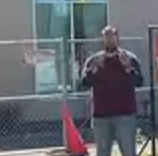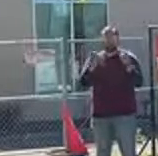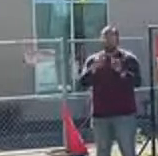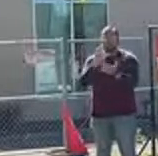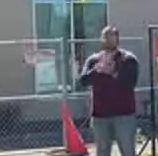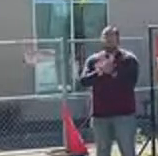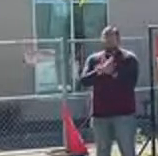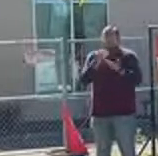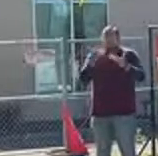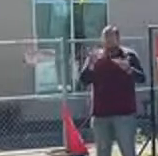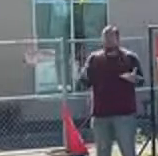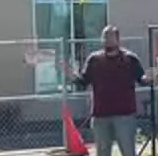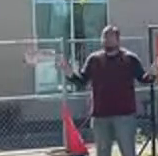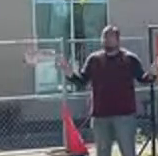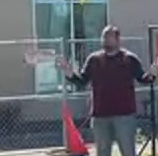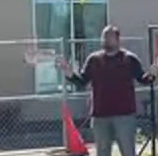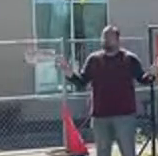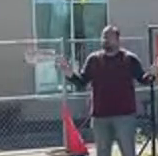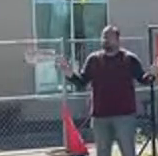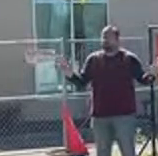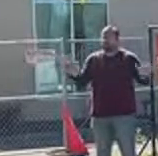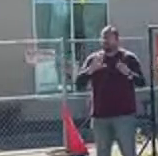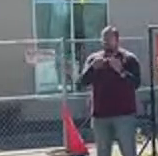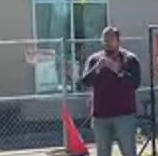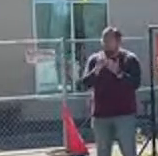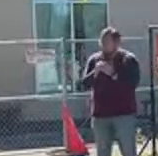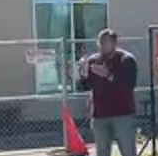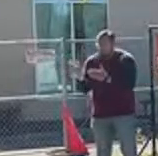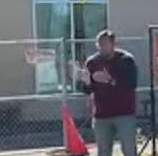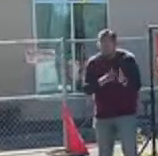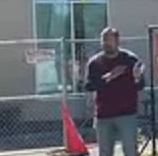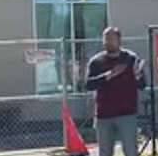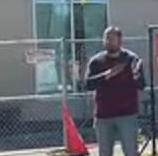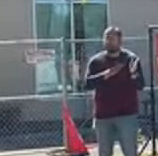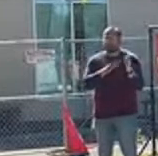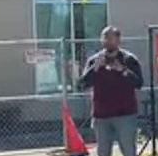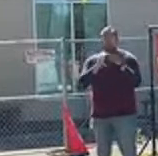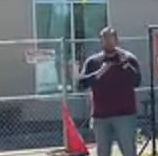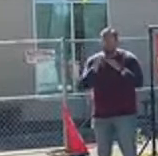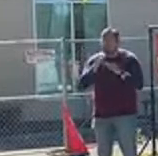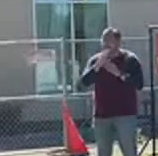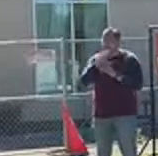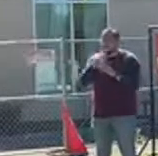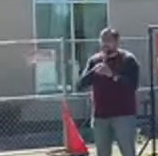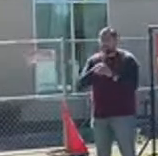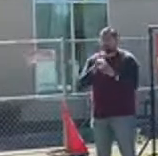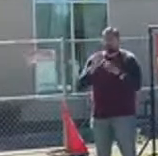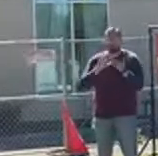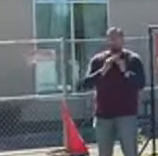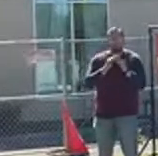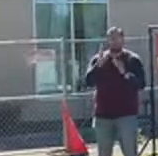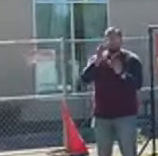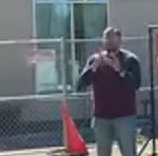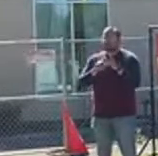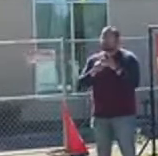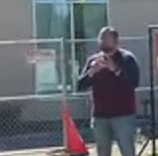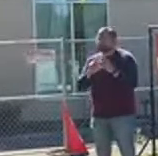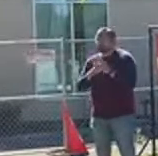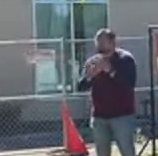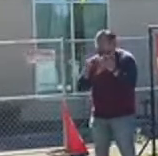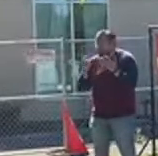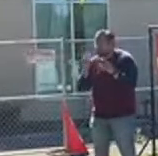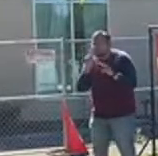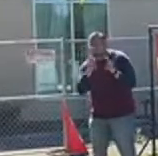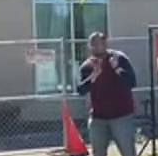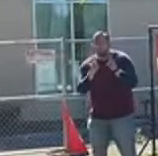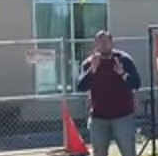school lets out. All the planning that went into this construction for our school and the community will finally begin to take shape over the next year, and we're